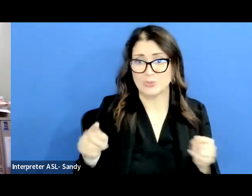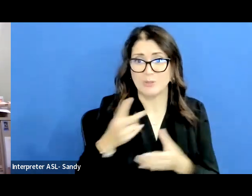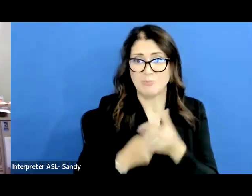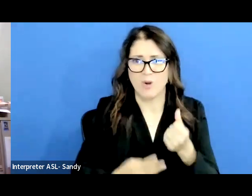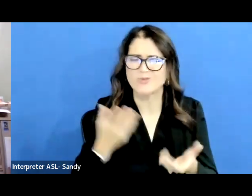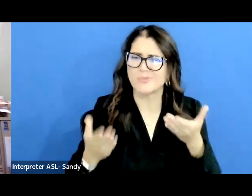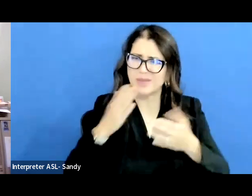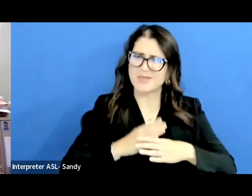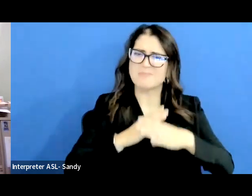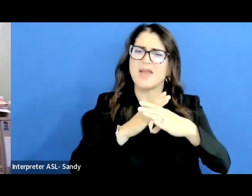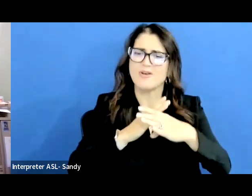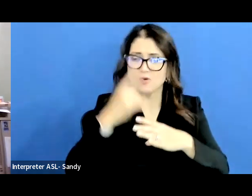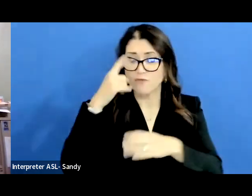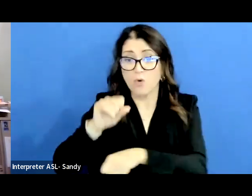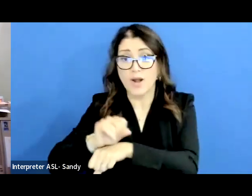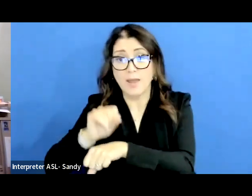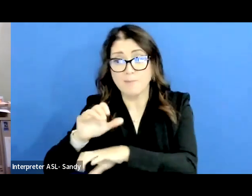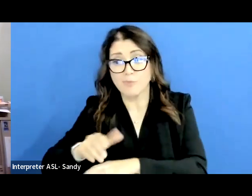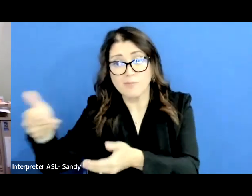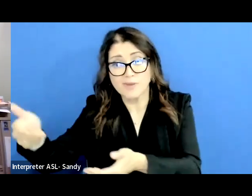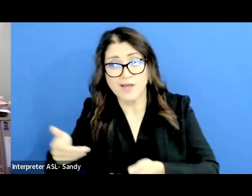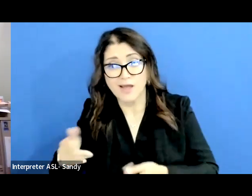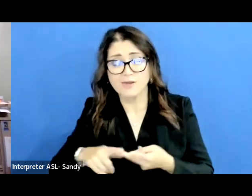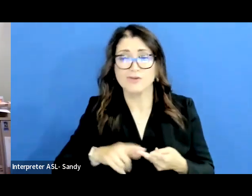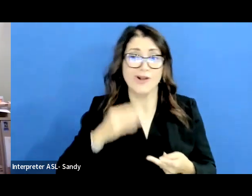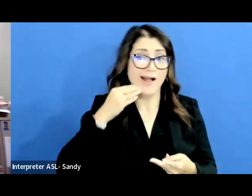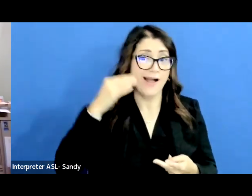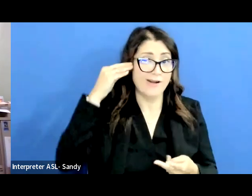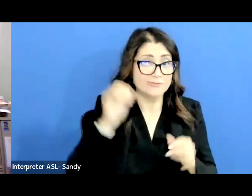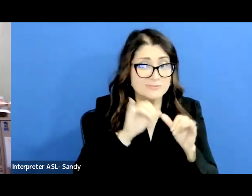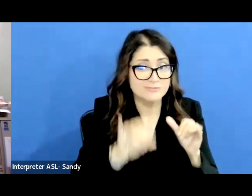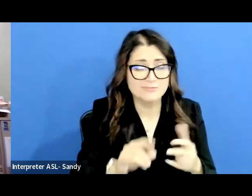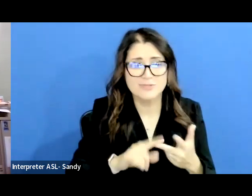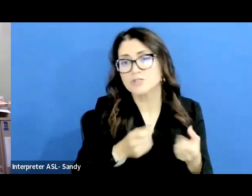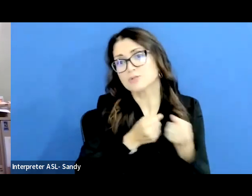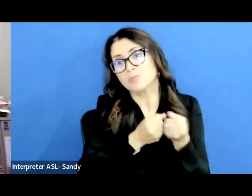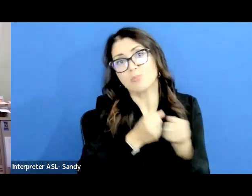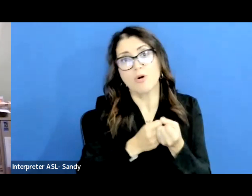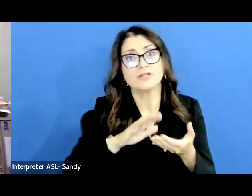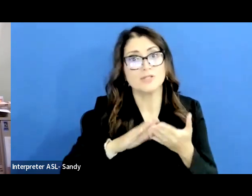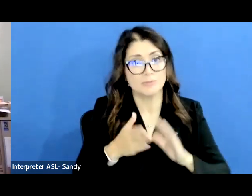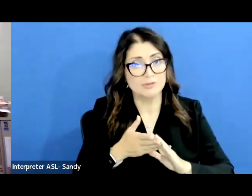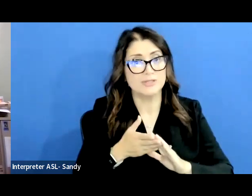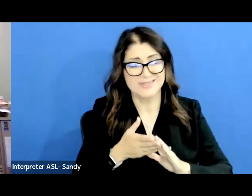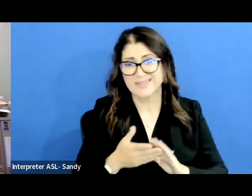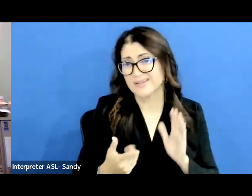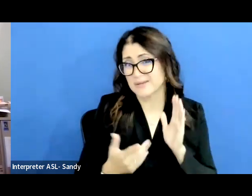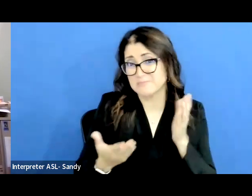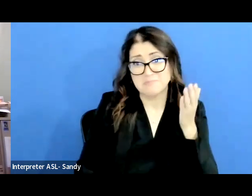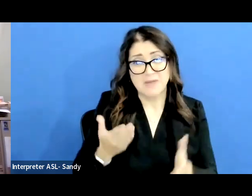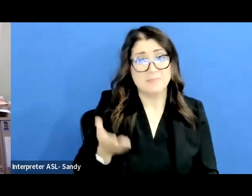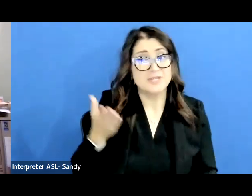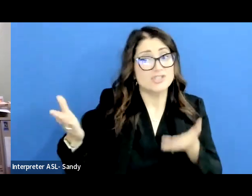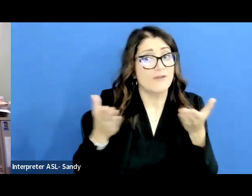be a barrier to employment, housing, support in the community. There may be services for which they are